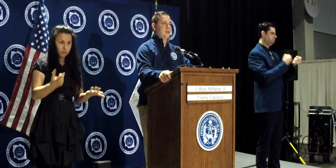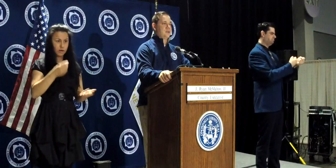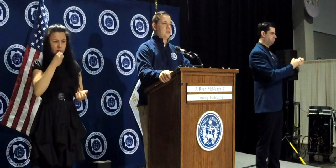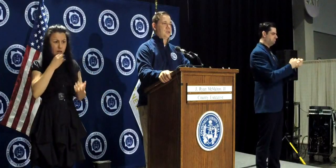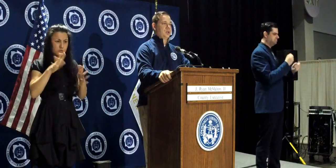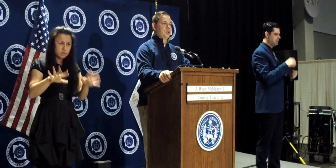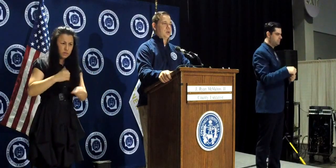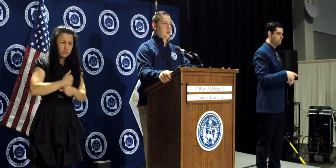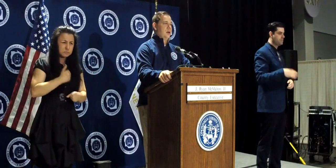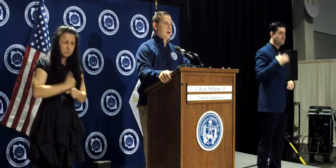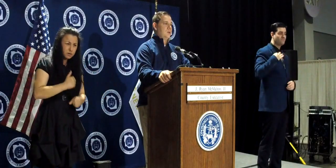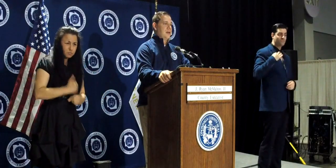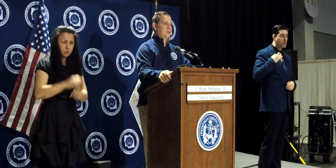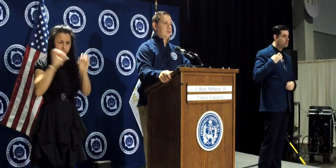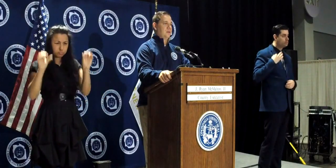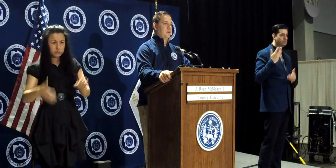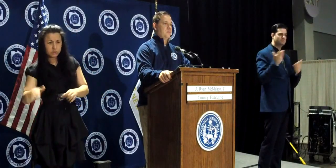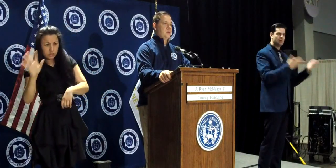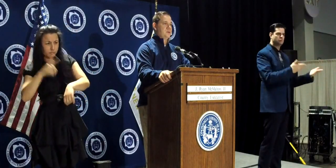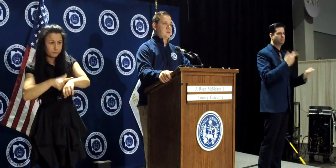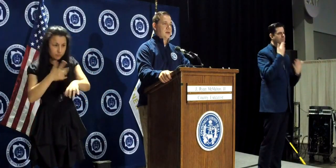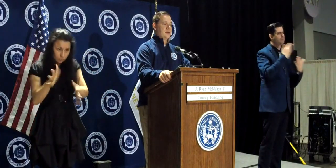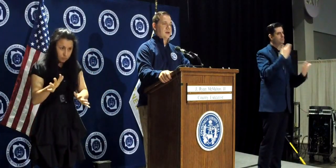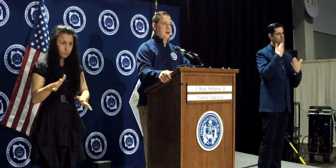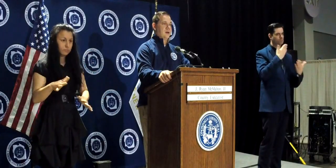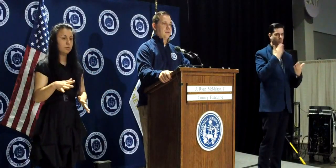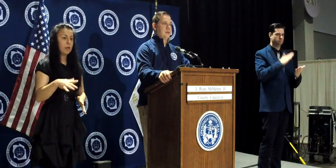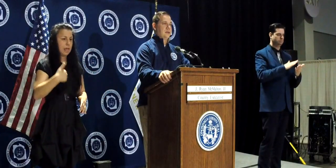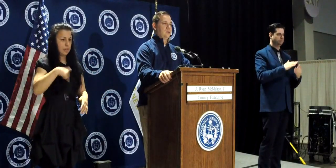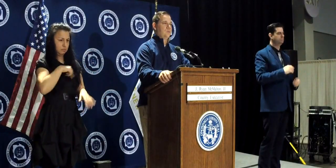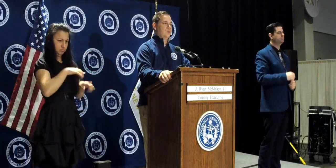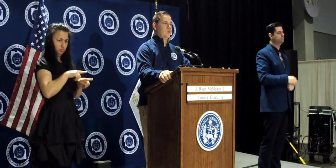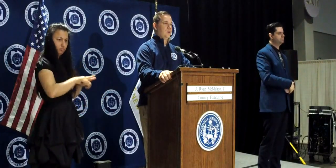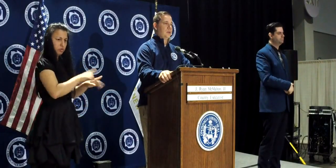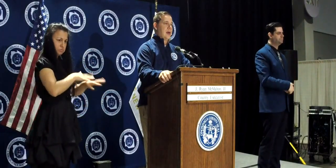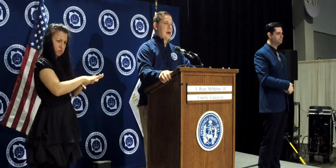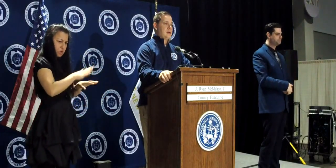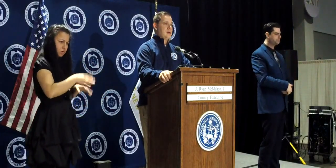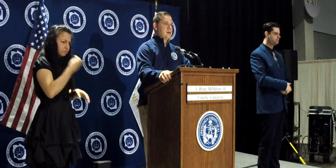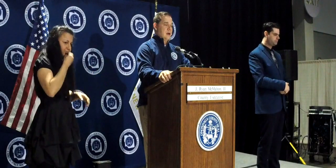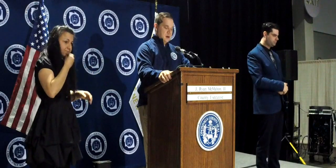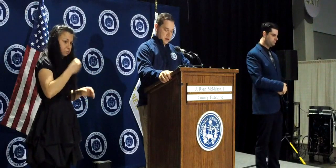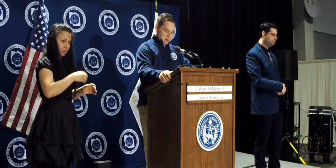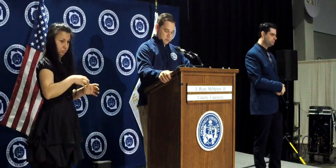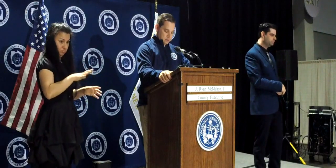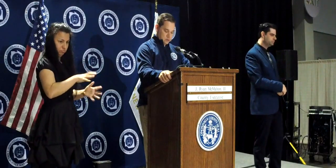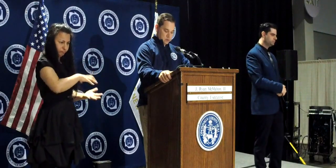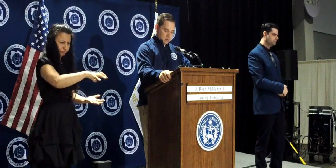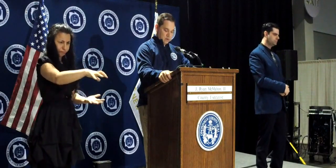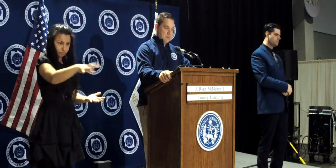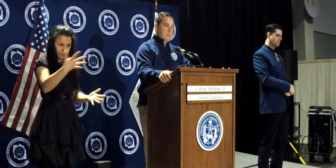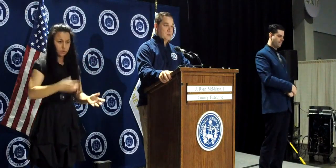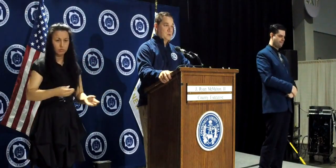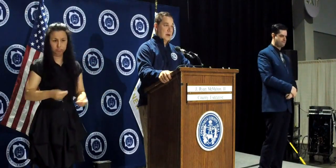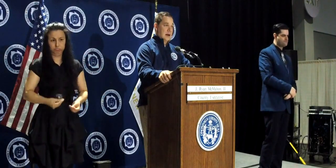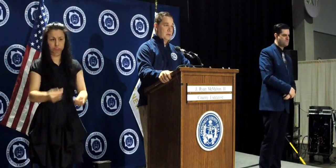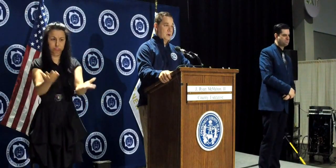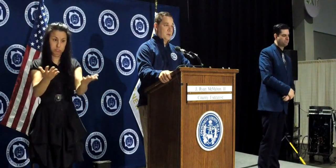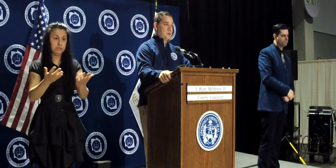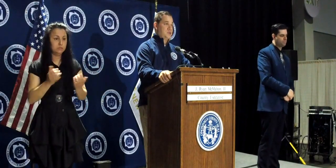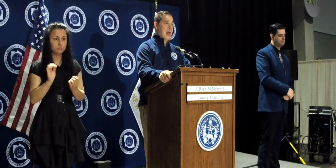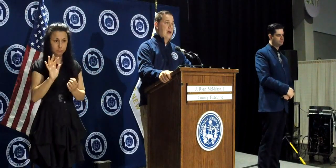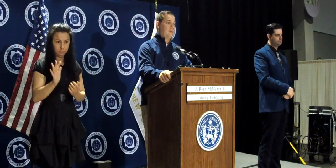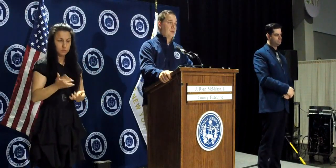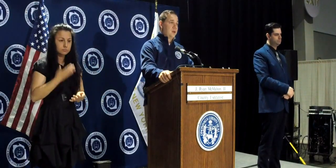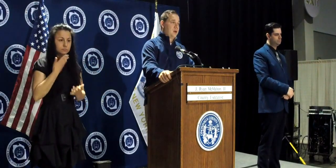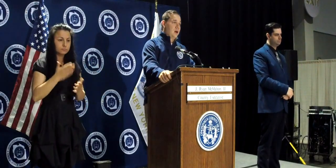county legislature was out delivering meals today. Thank you for doing that to all of our members who got out there and